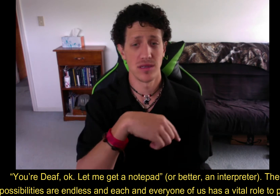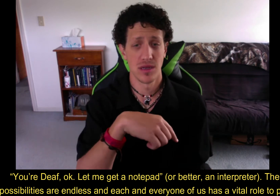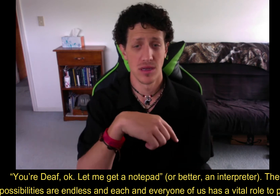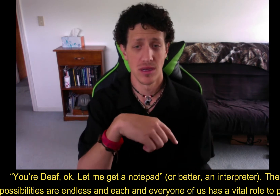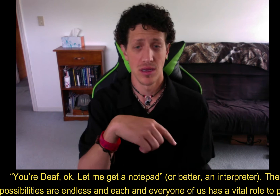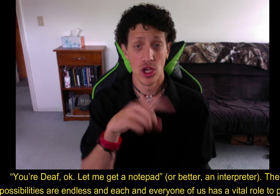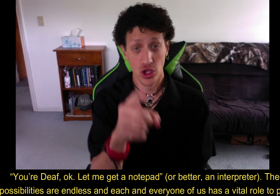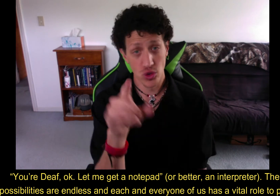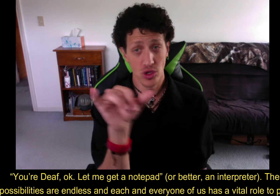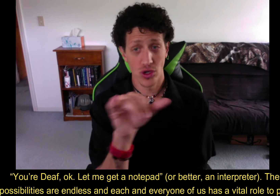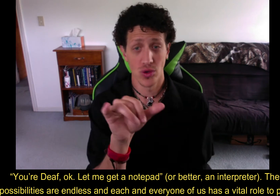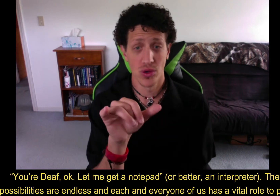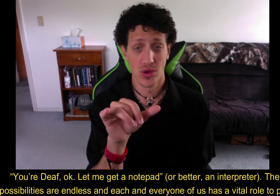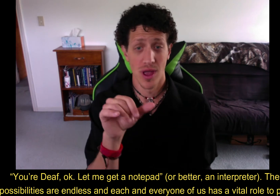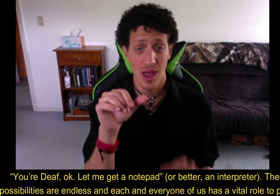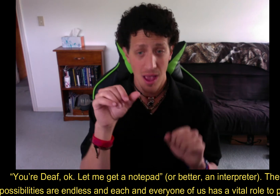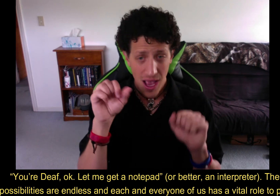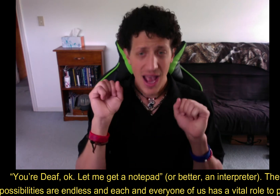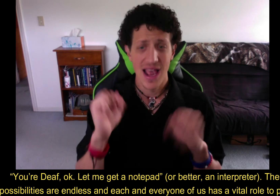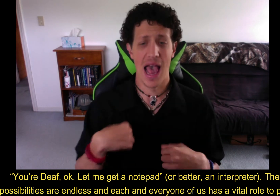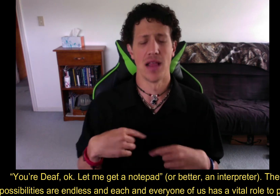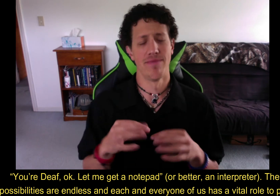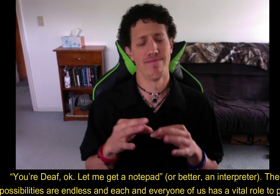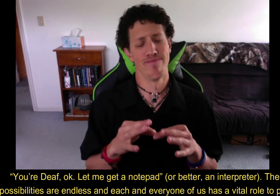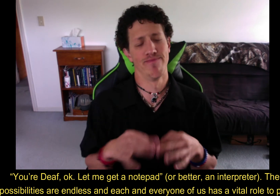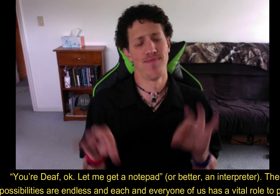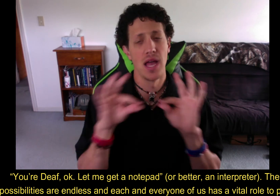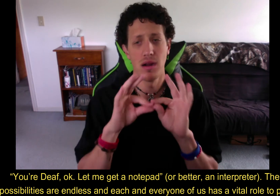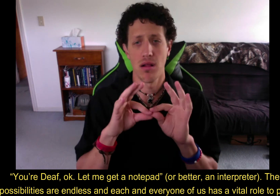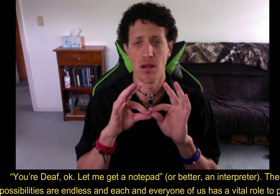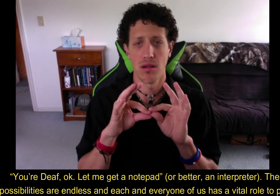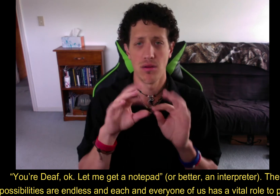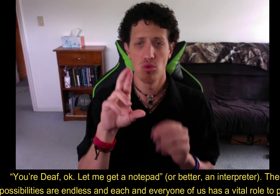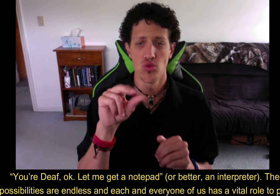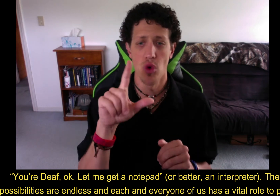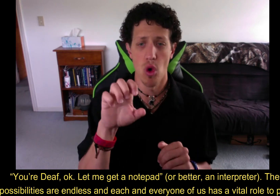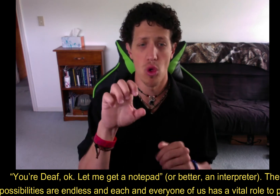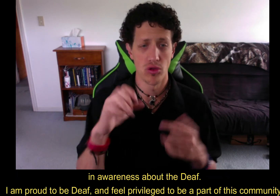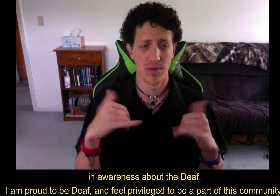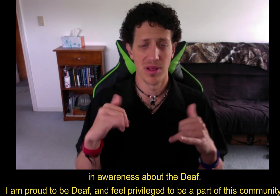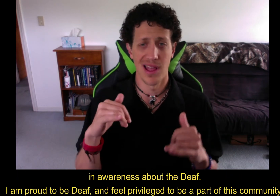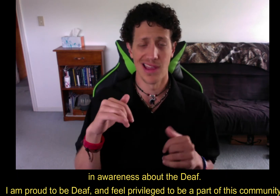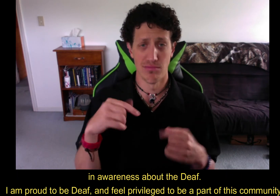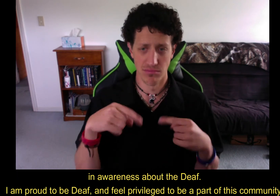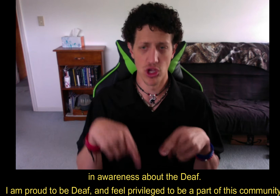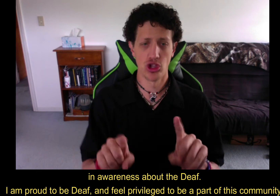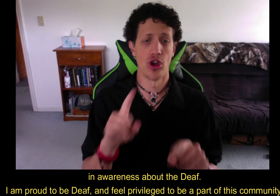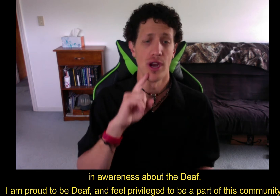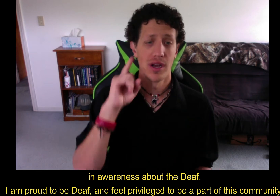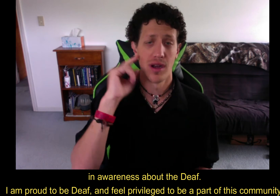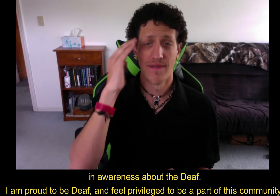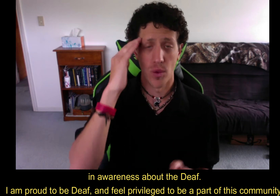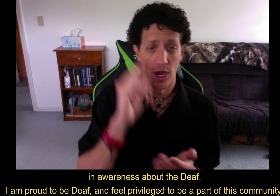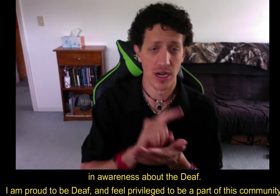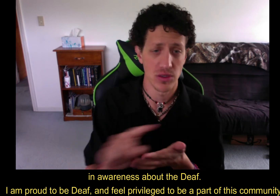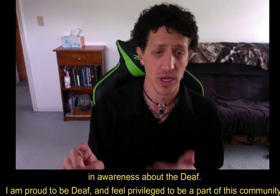you too, have vital roles to play during Deaf Awareness Week,